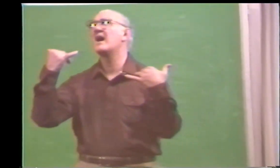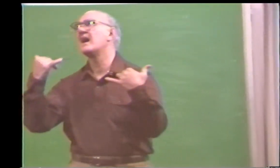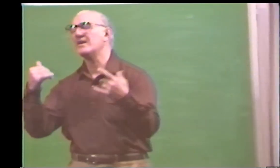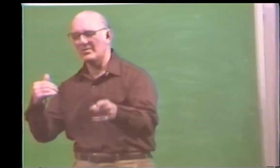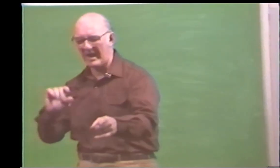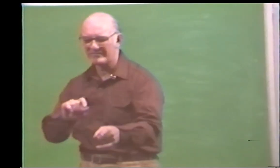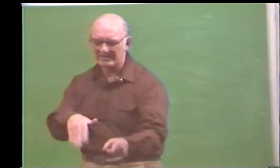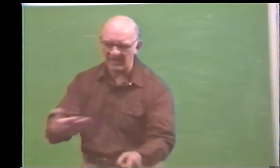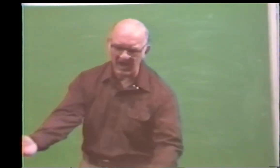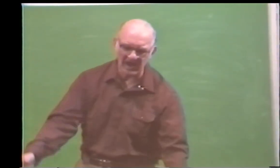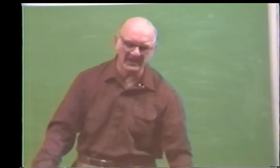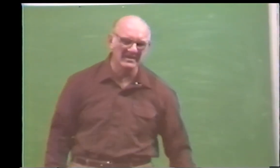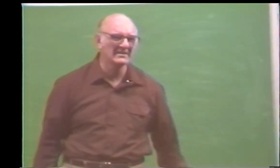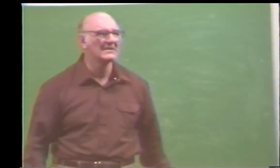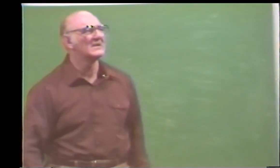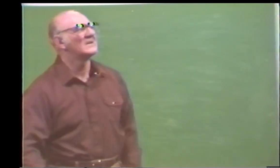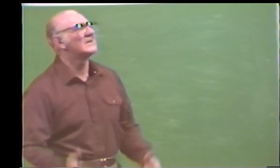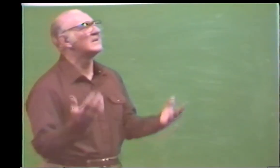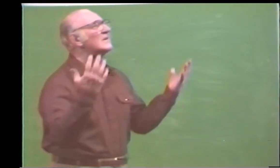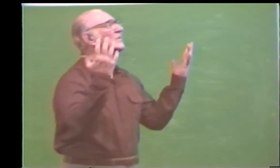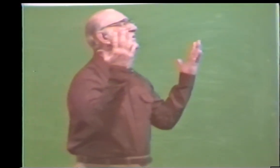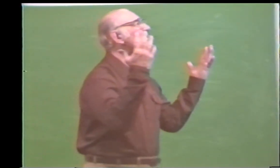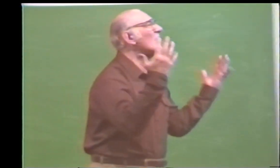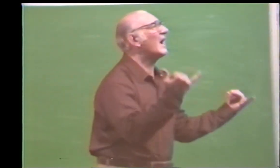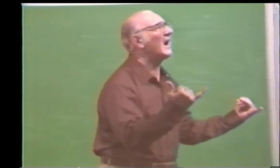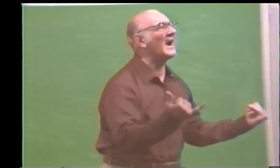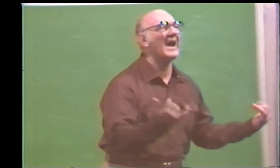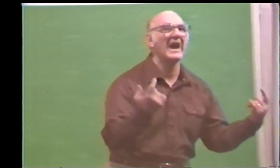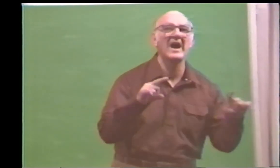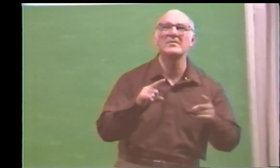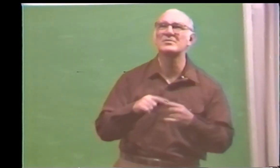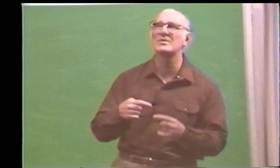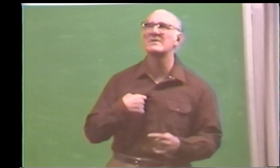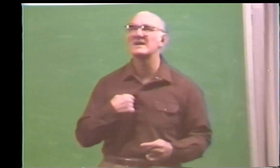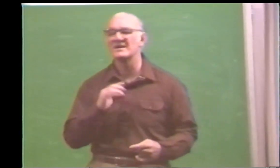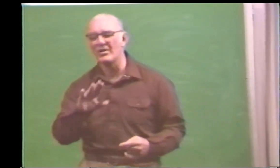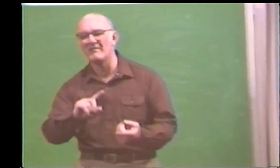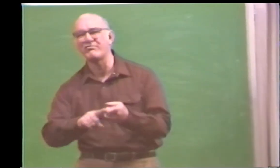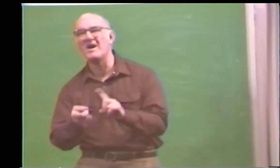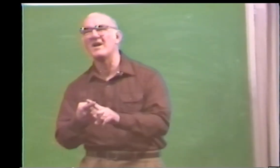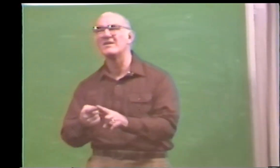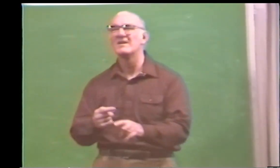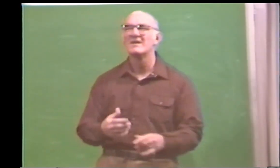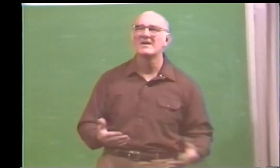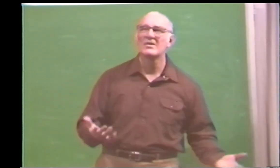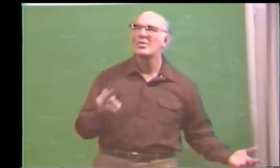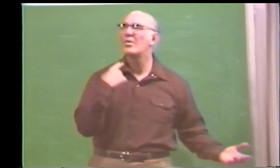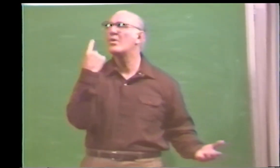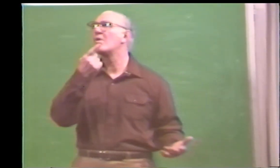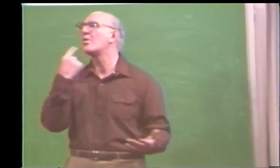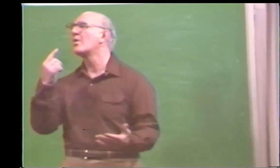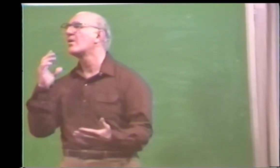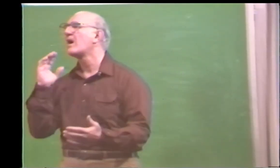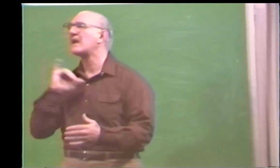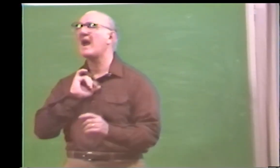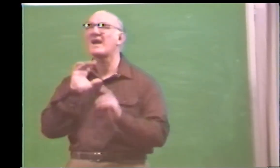Why you have to die? Why happened to me, your friend? Who can